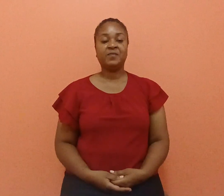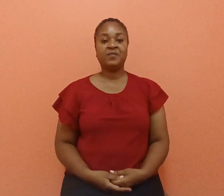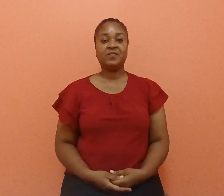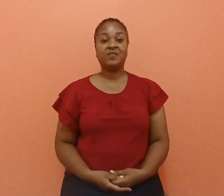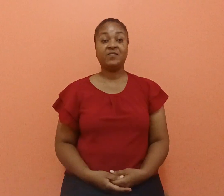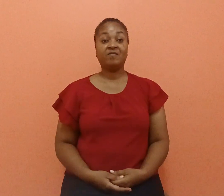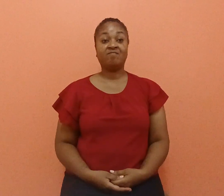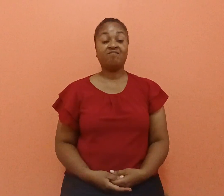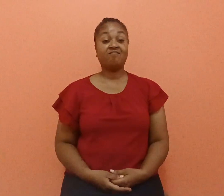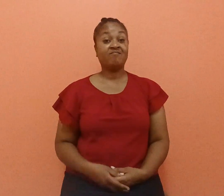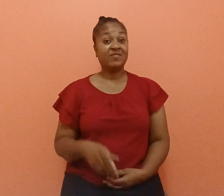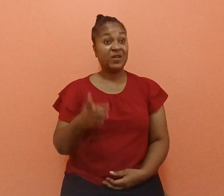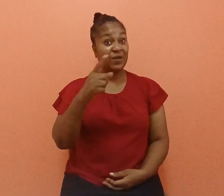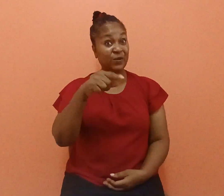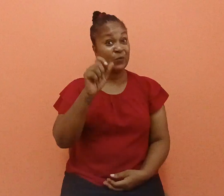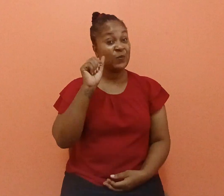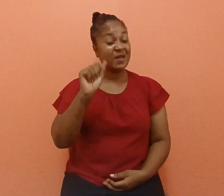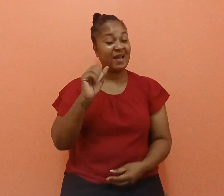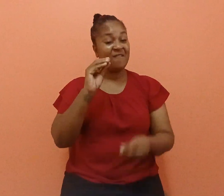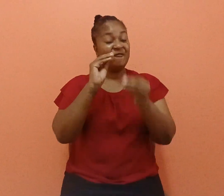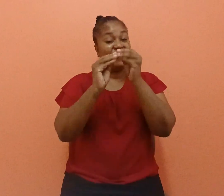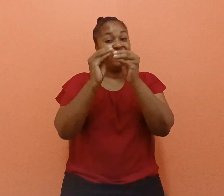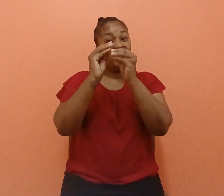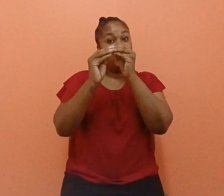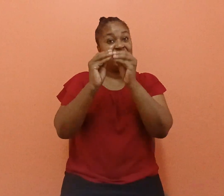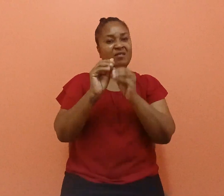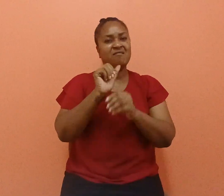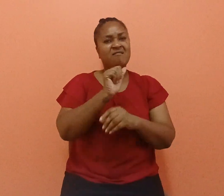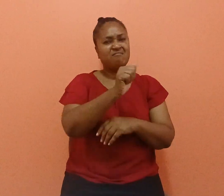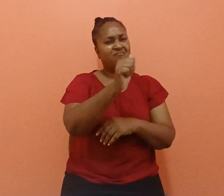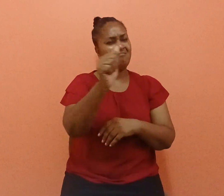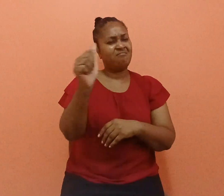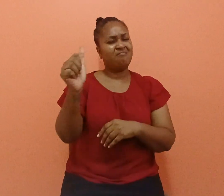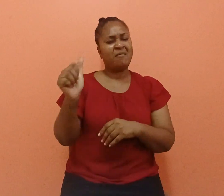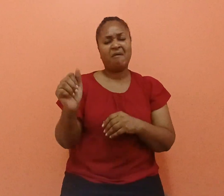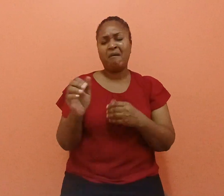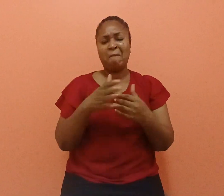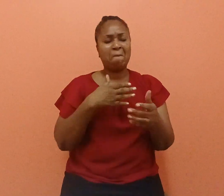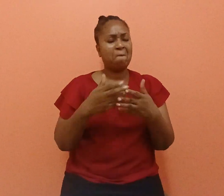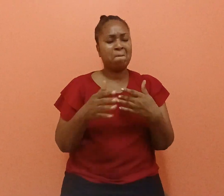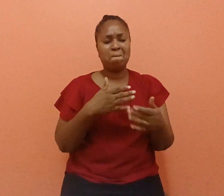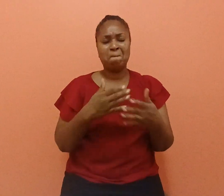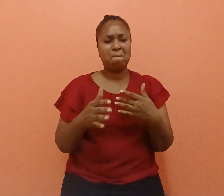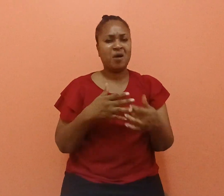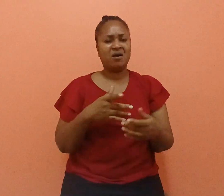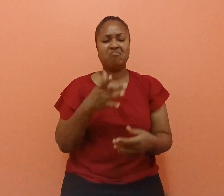You can decorate yours any way you like.